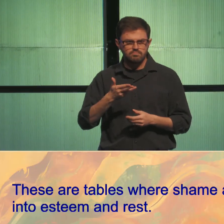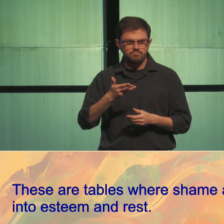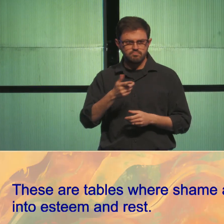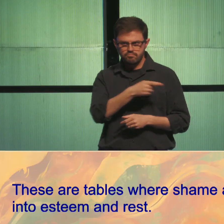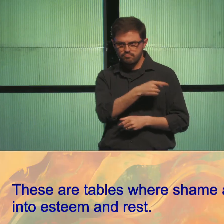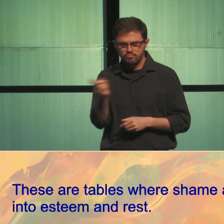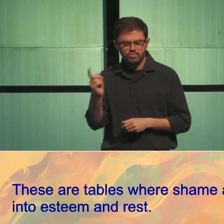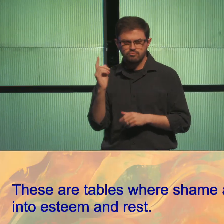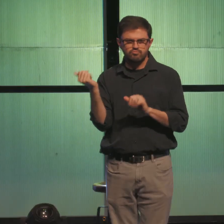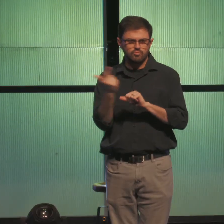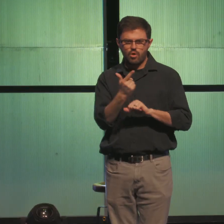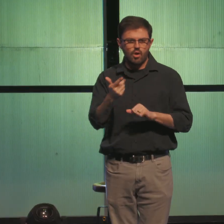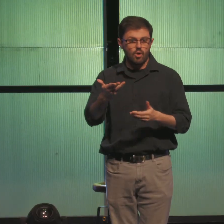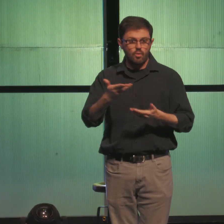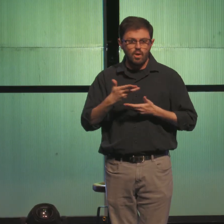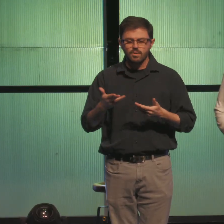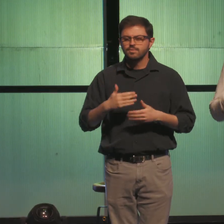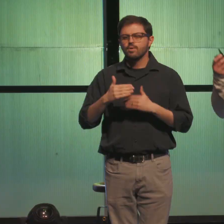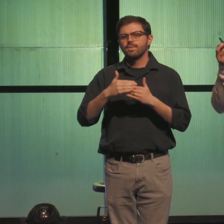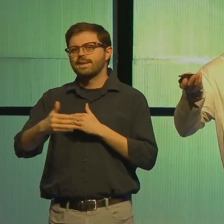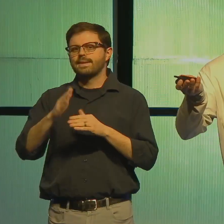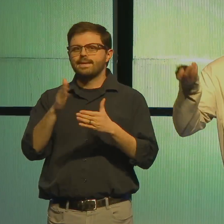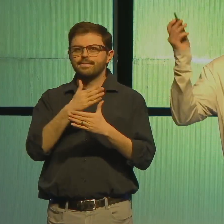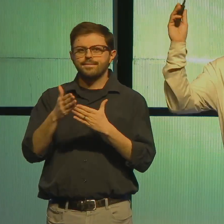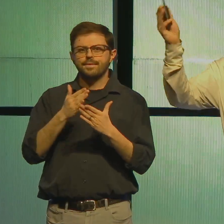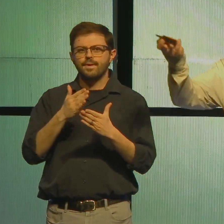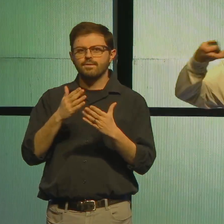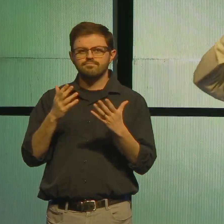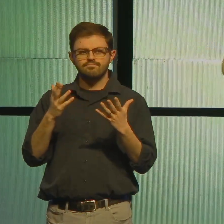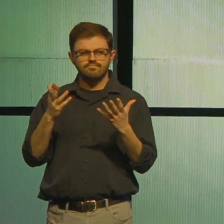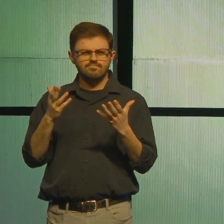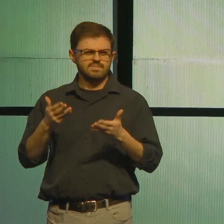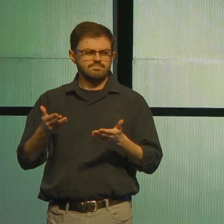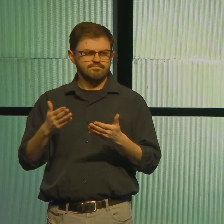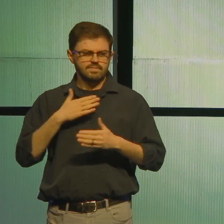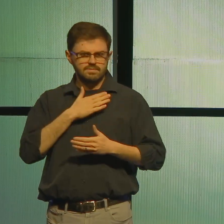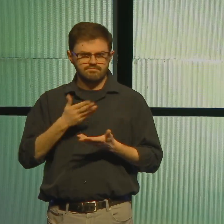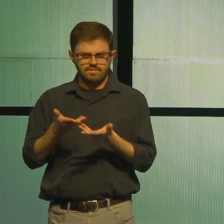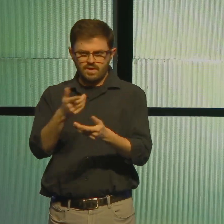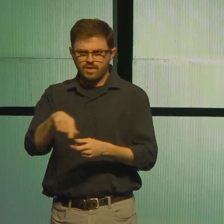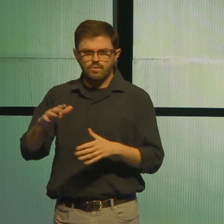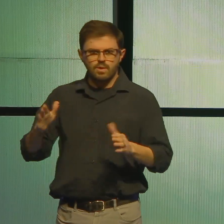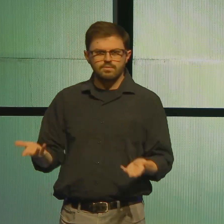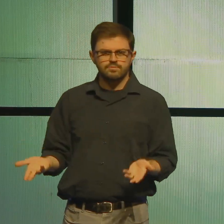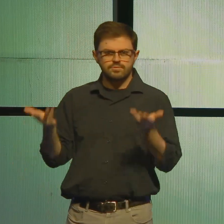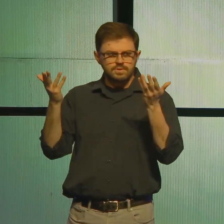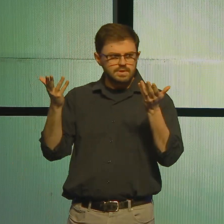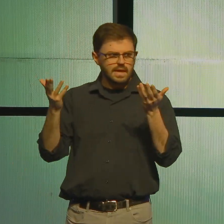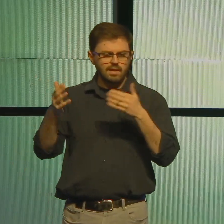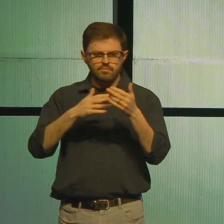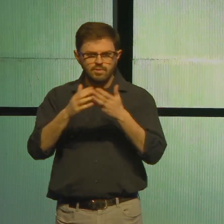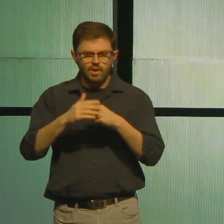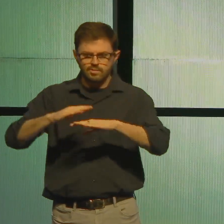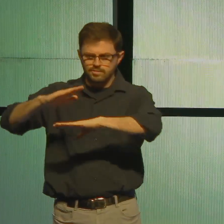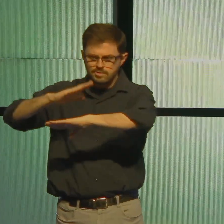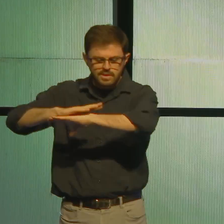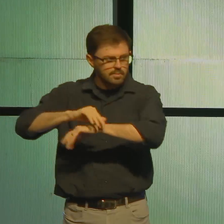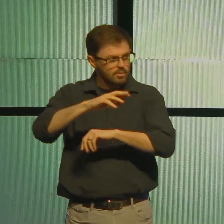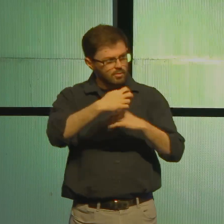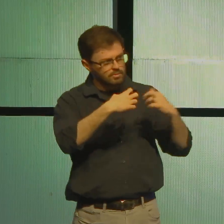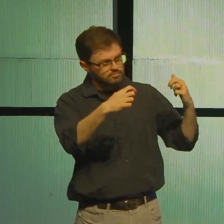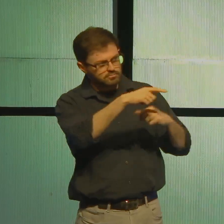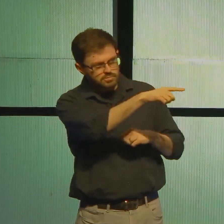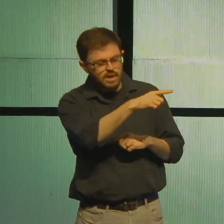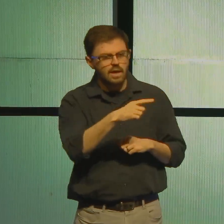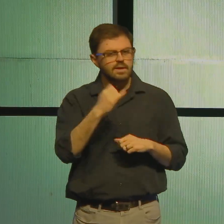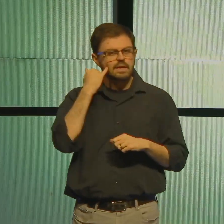is welcome. The song they're going to sing, we're going to sing. I want to invite you to stand all over, whether you're at a table or not. If you're able to stand.